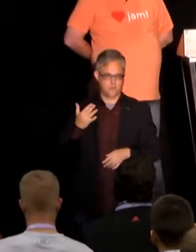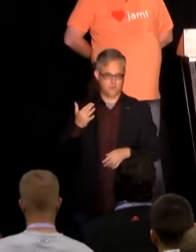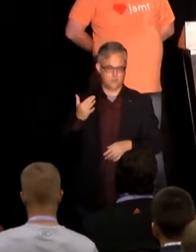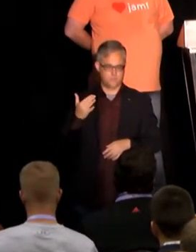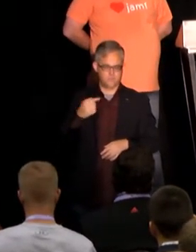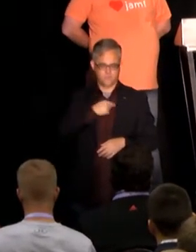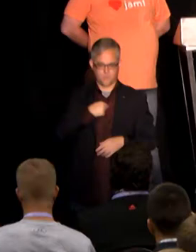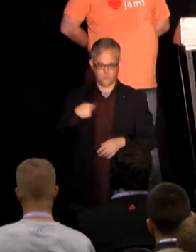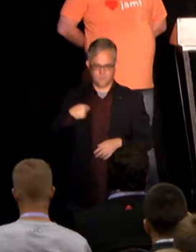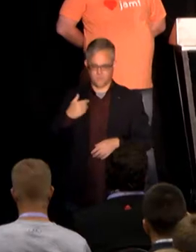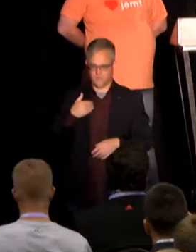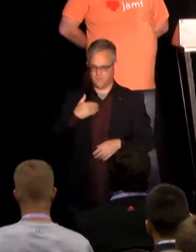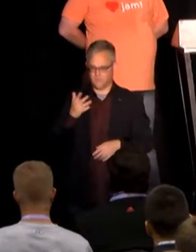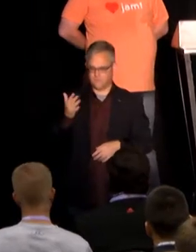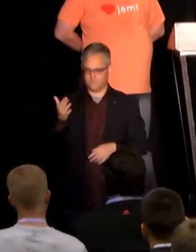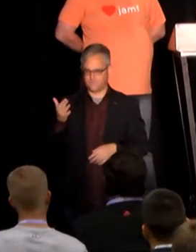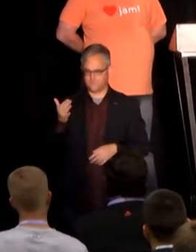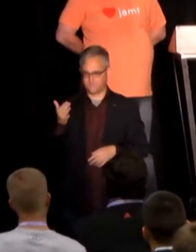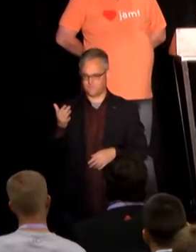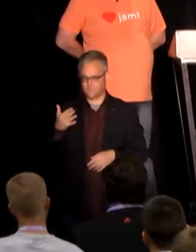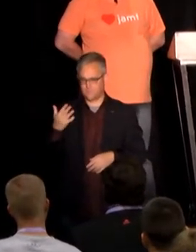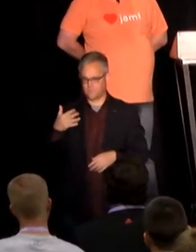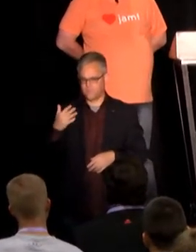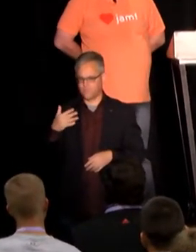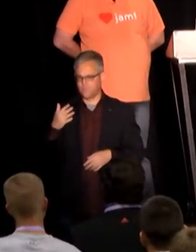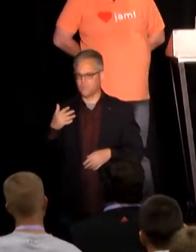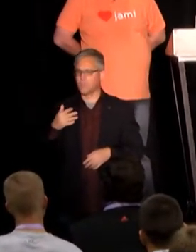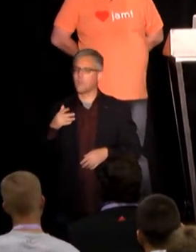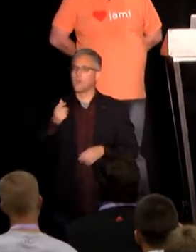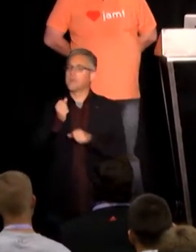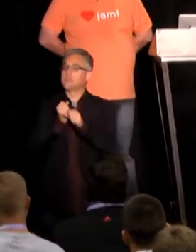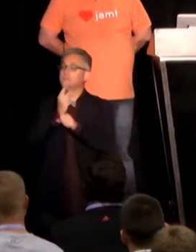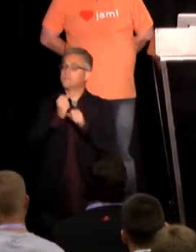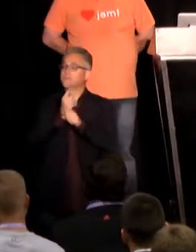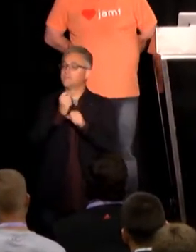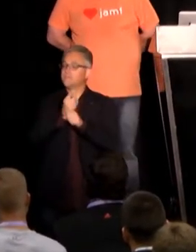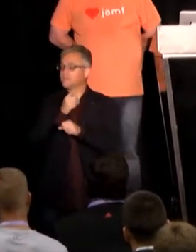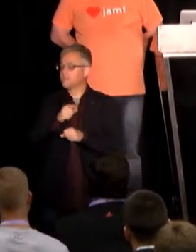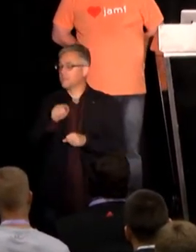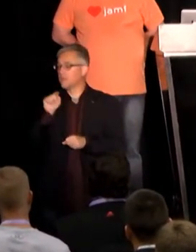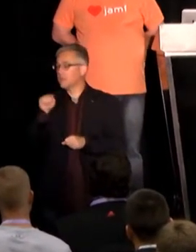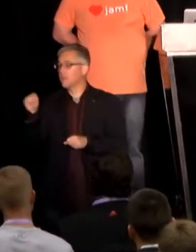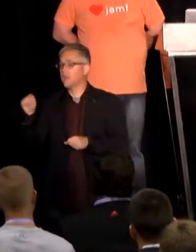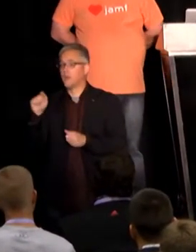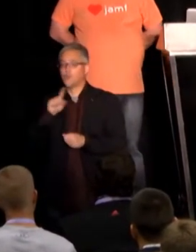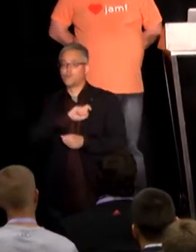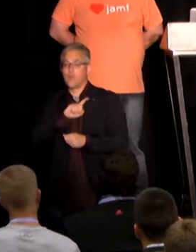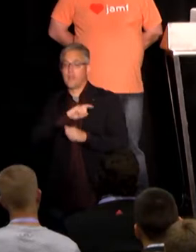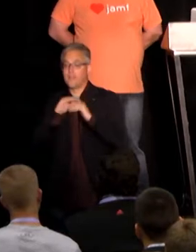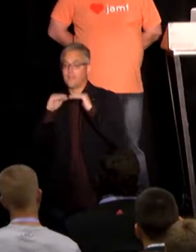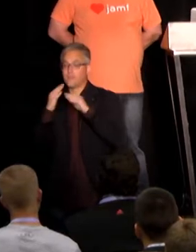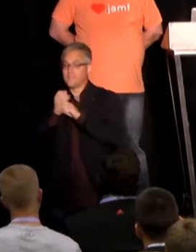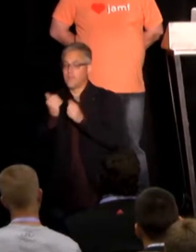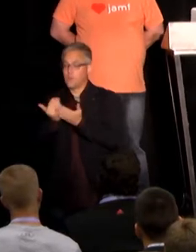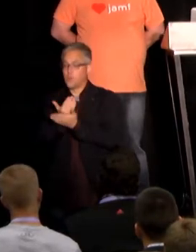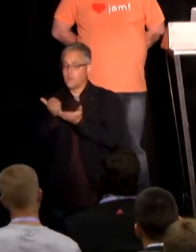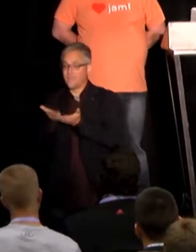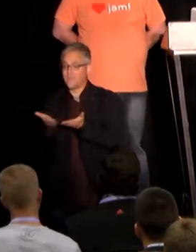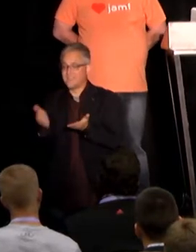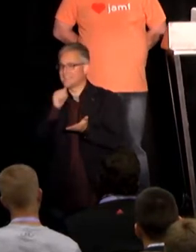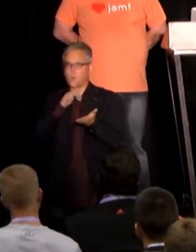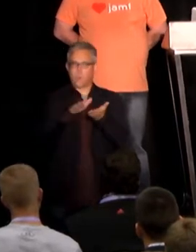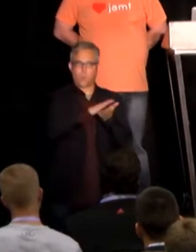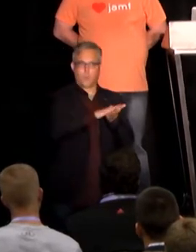we have a yearly, certain grade levels get new devices, so obviously, I mean, that's not really a wipe,